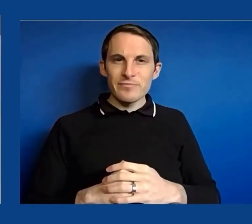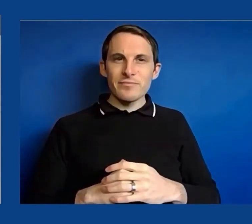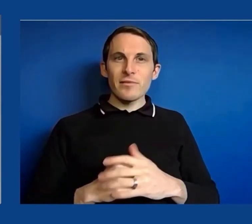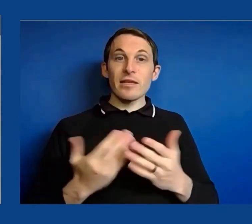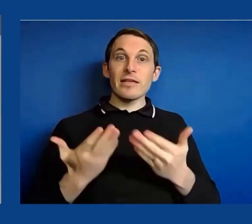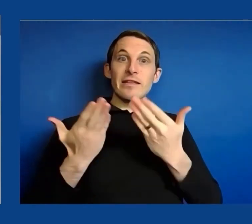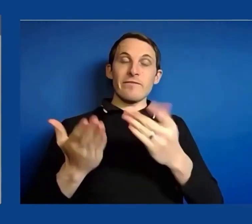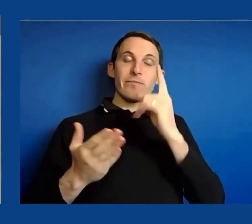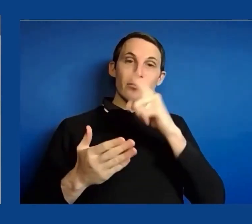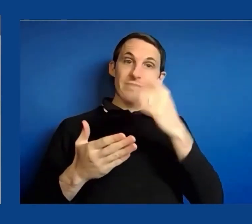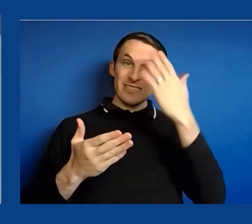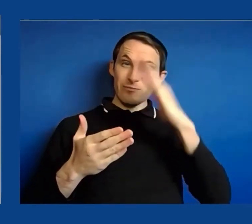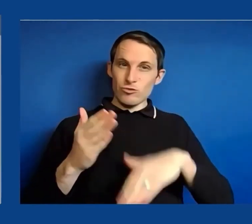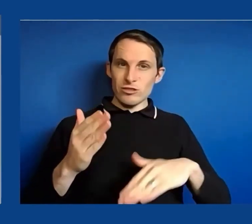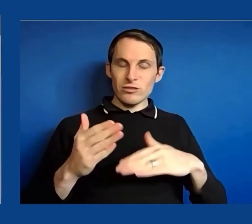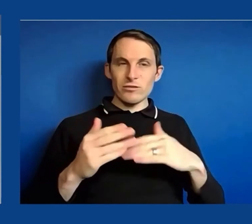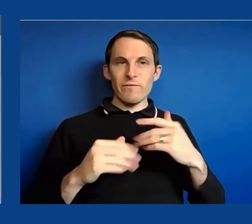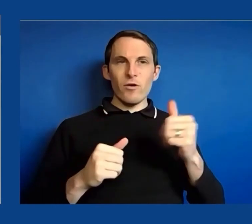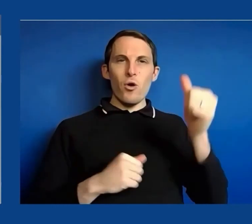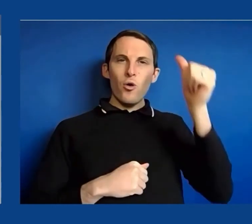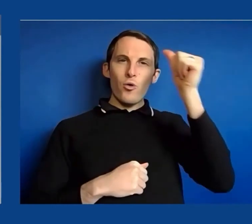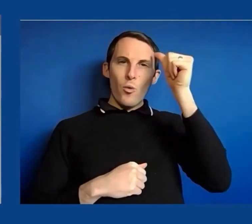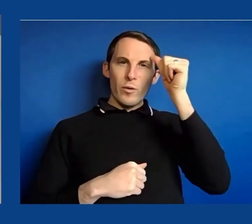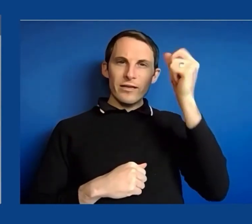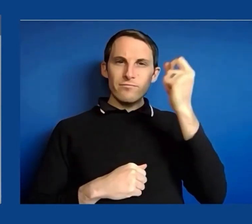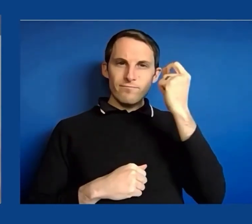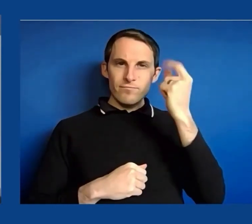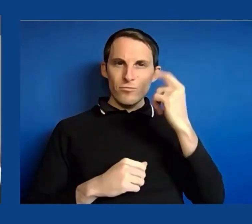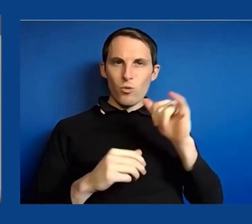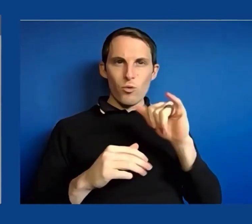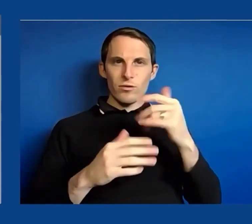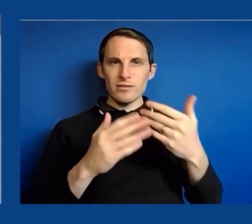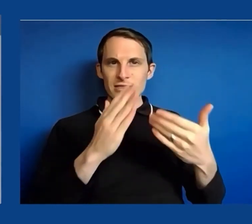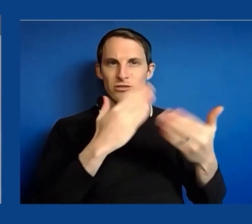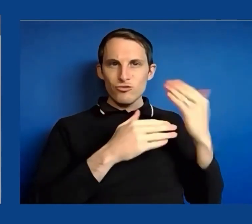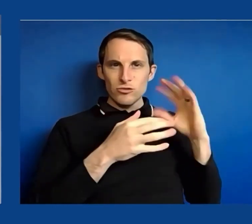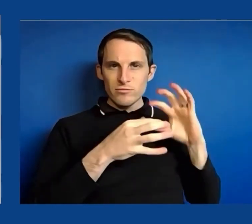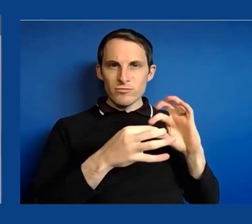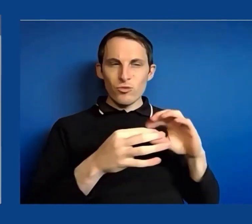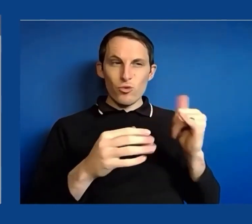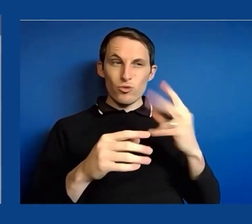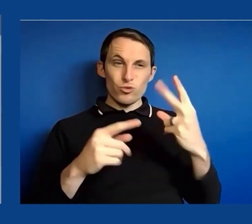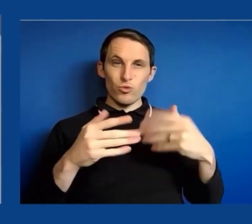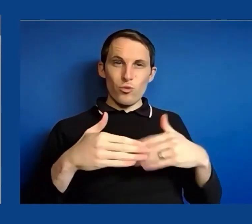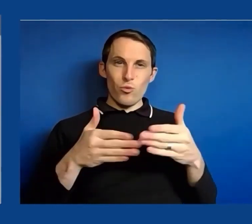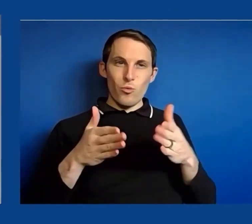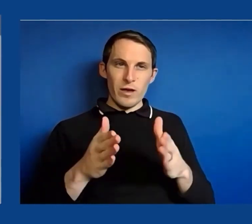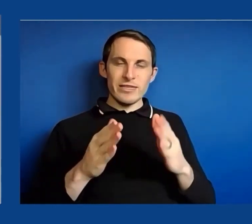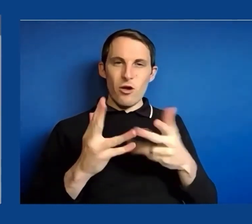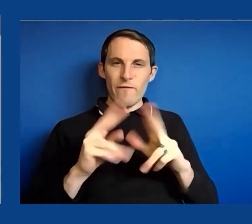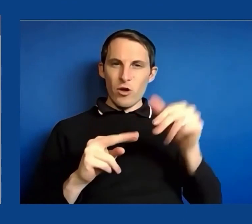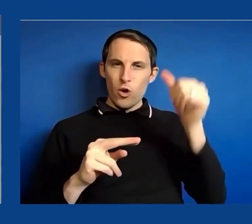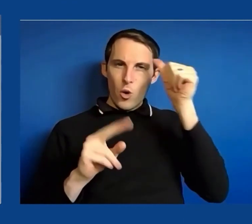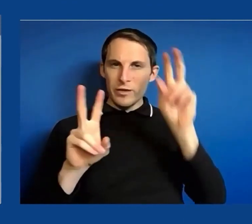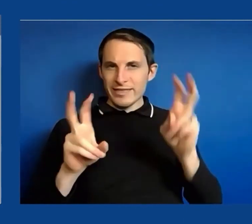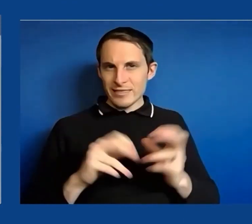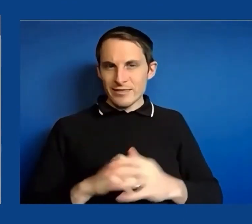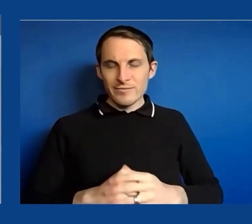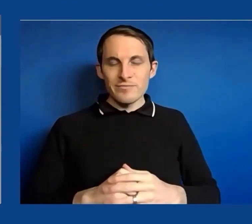experiential ways of knowing, or that epistemology of the two ways of knowing, and getting people